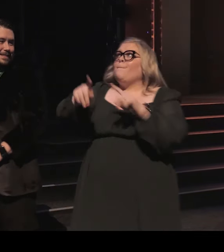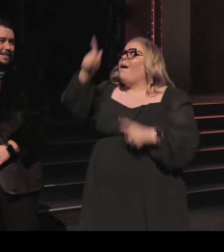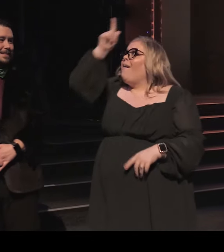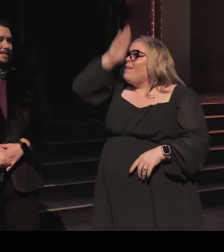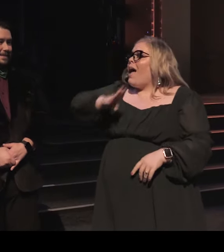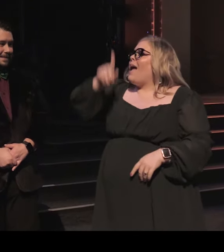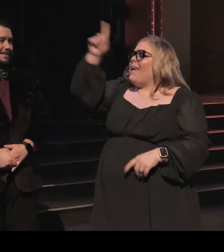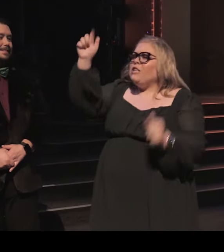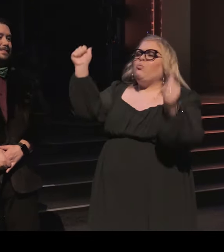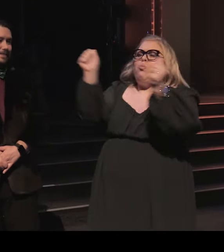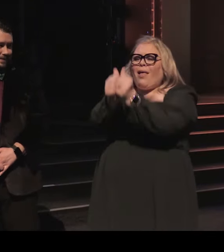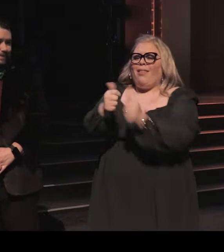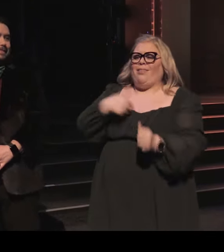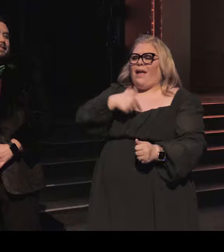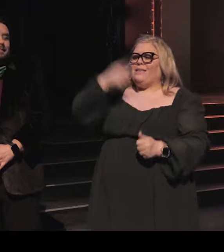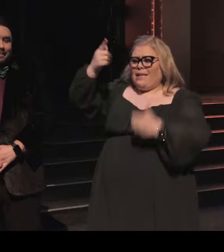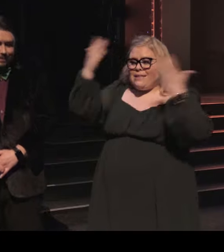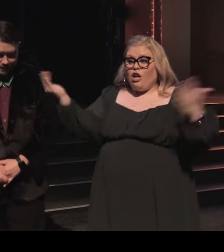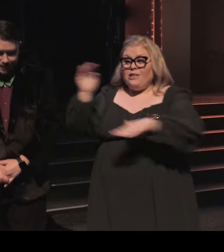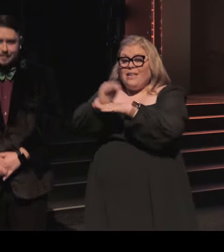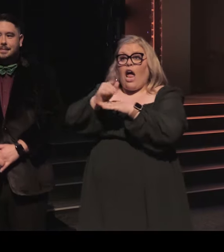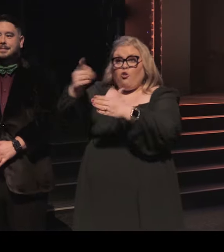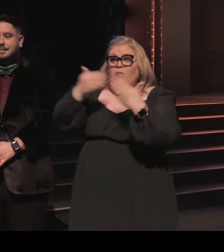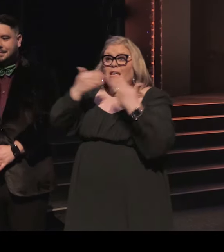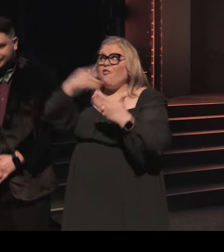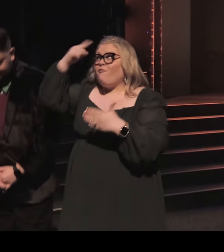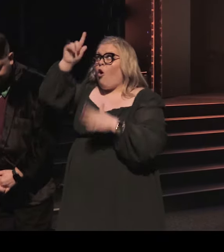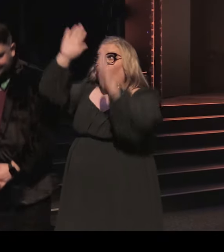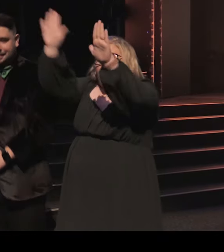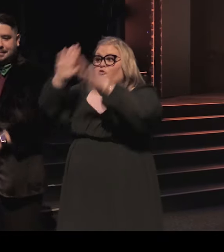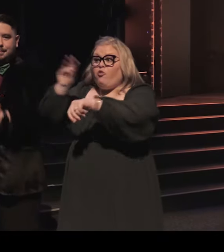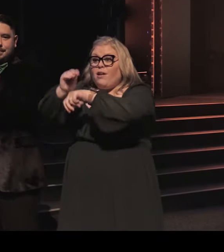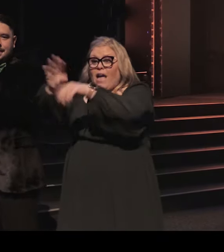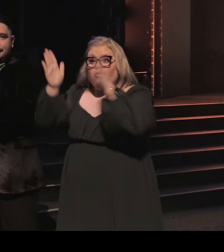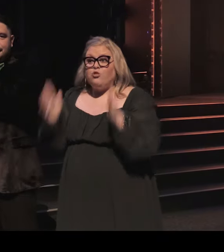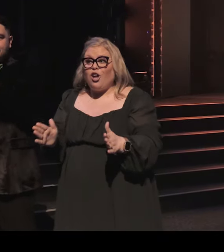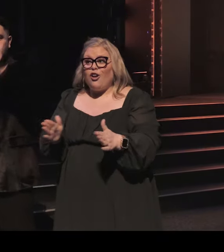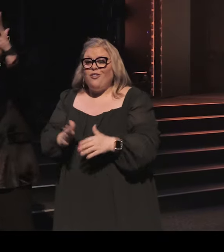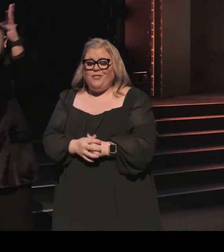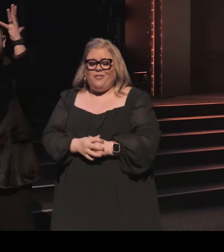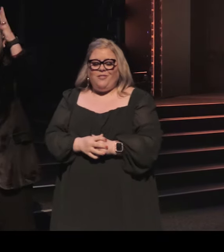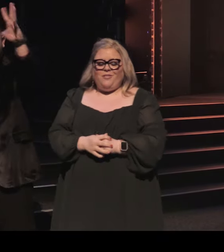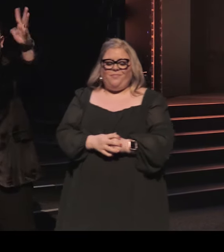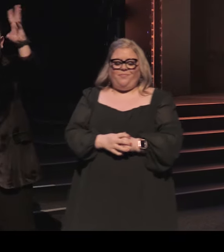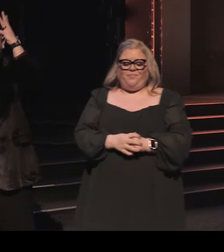us. He's with us, and he's here tonight. Are you thankful for a wonderful counselor in this house tonight? Yes.